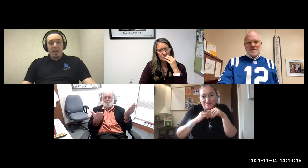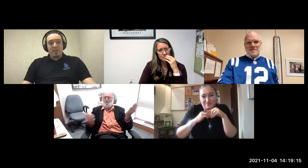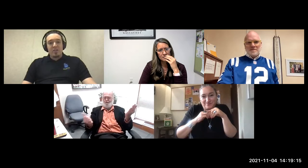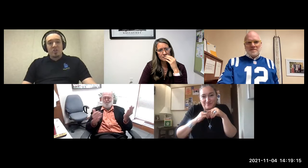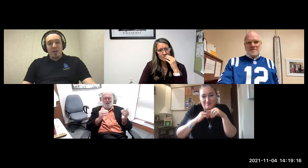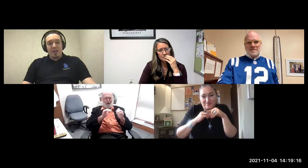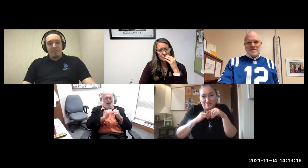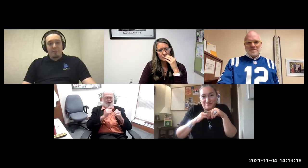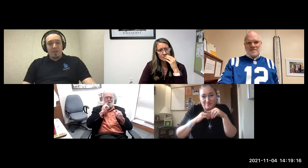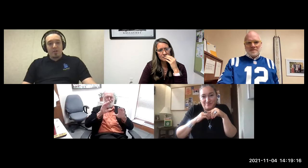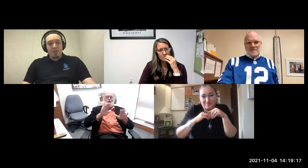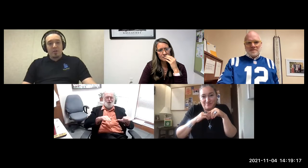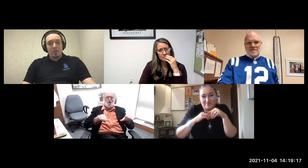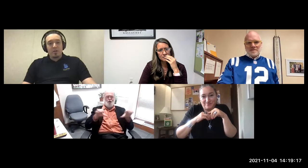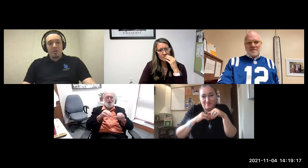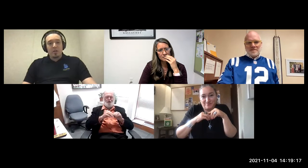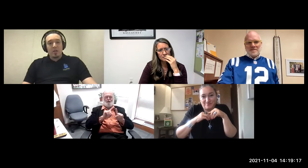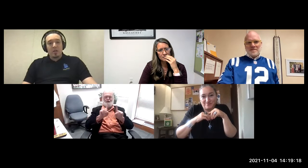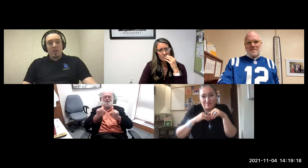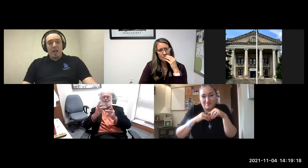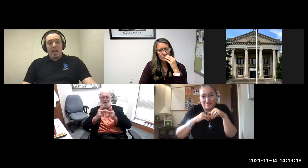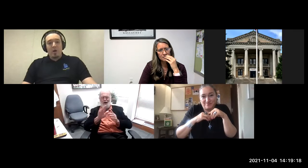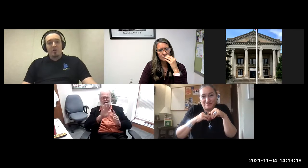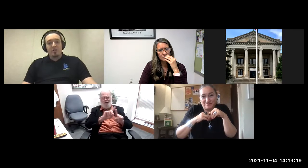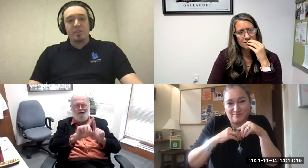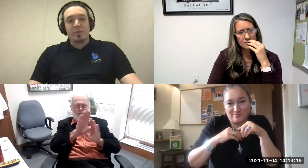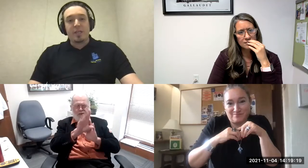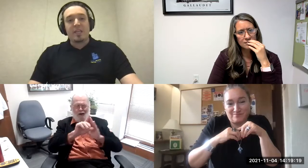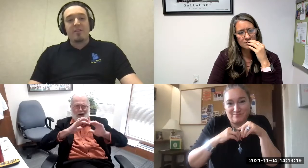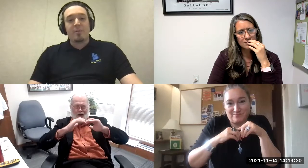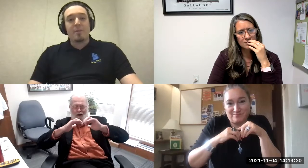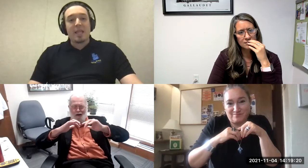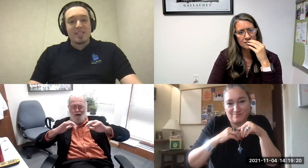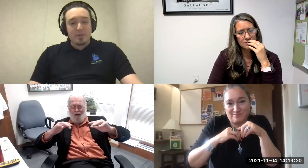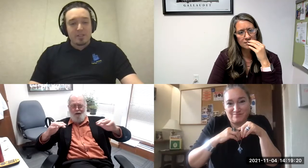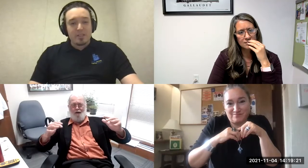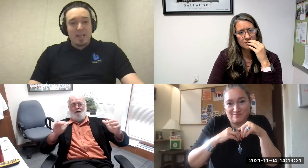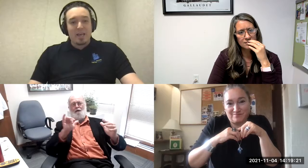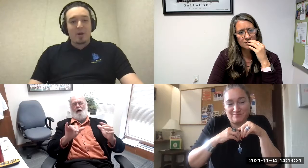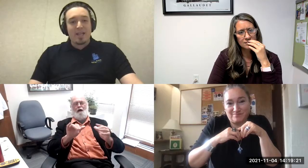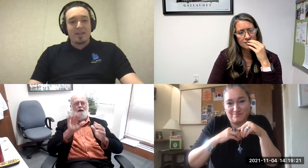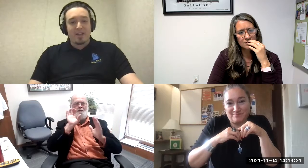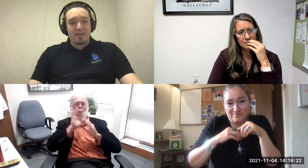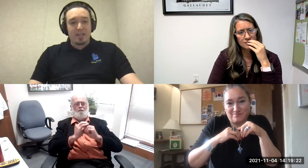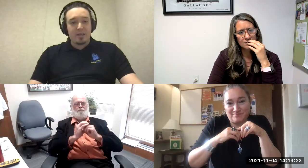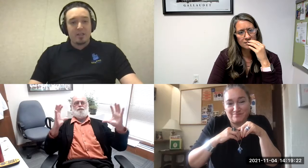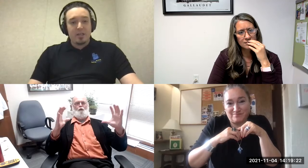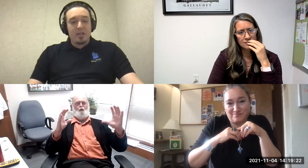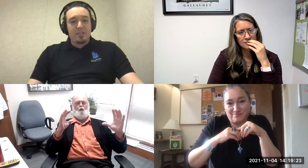and to share that information. How are children doing in different placements, and breaking down that data to